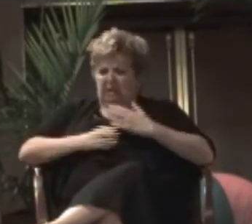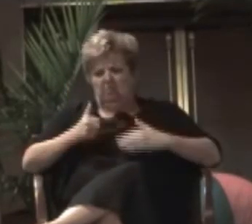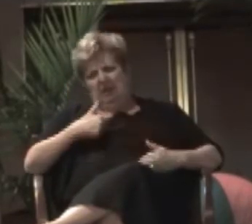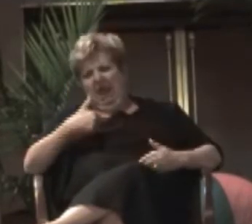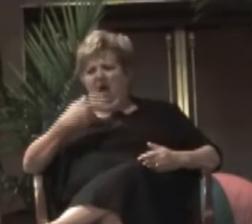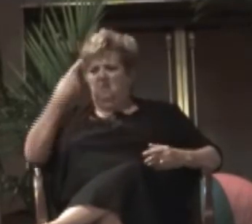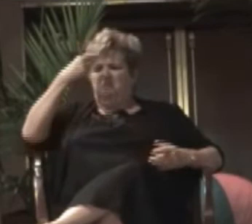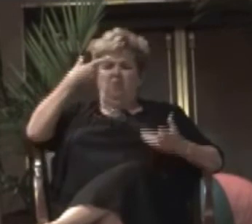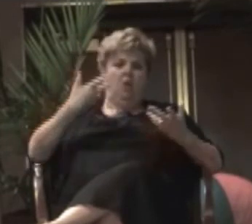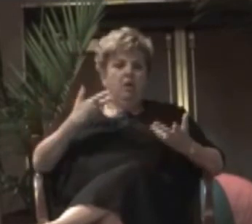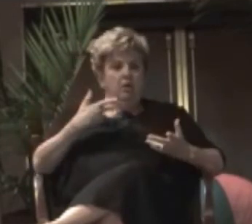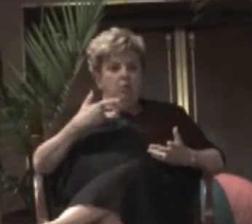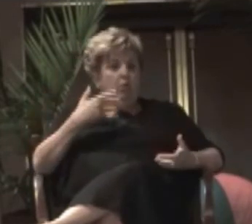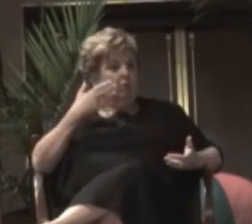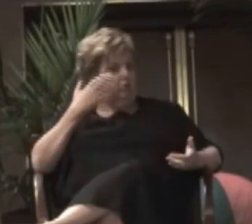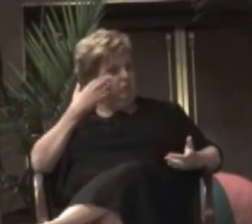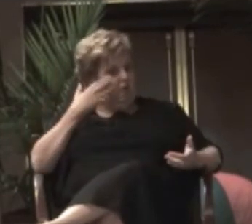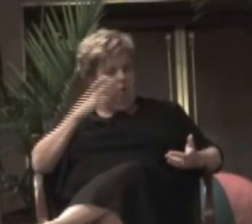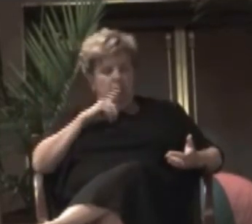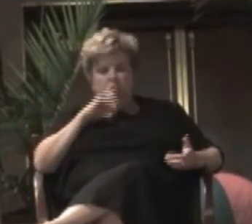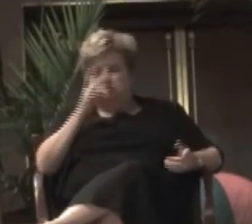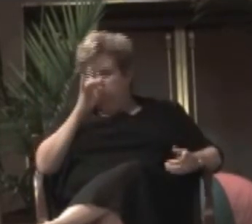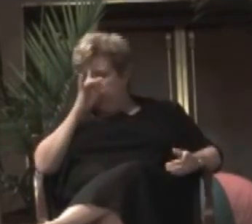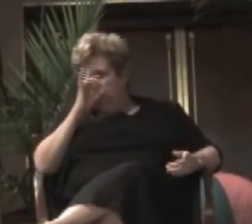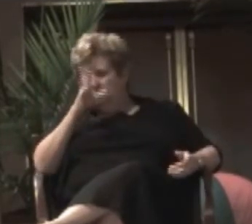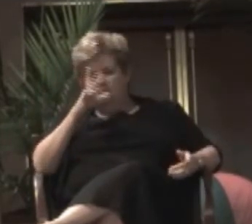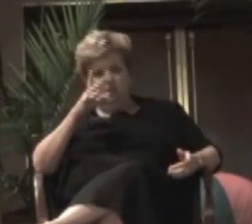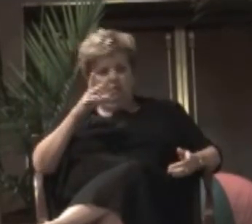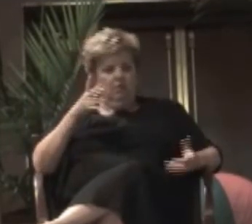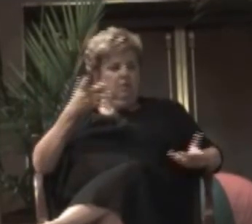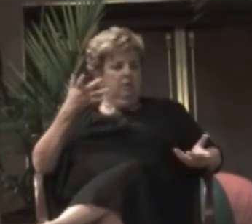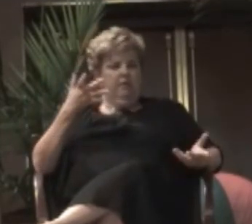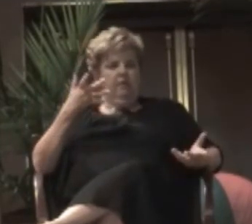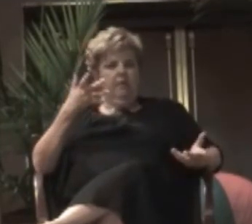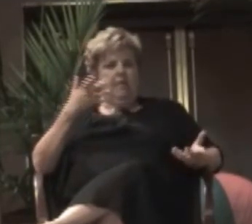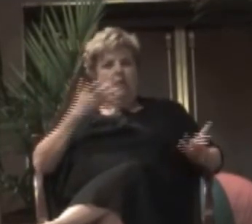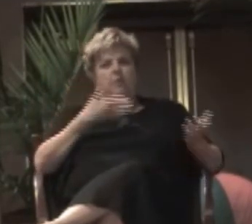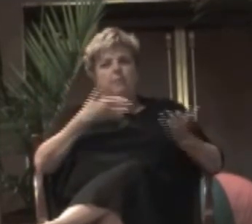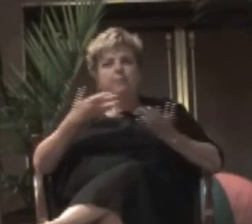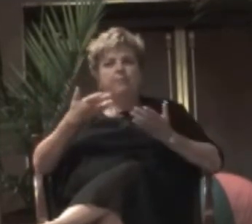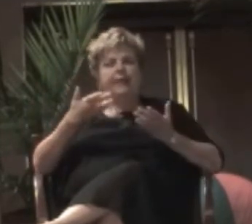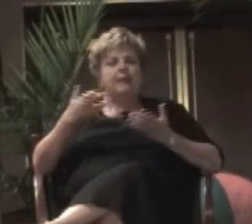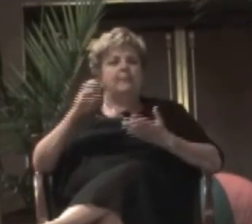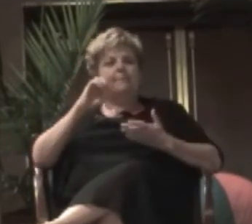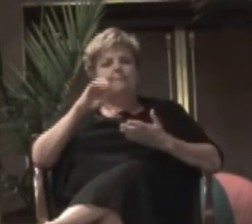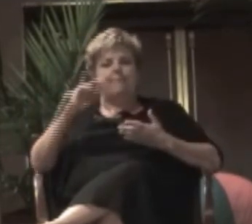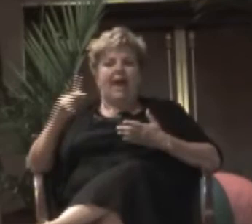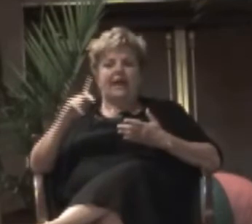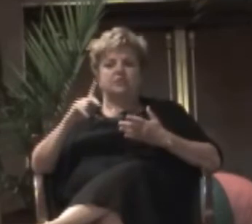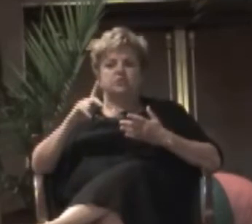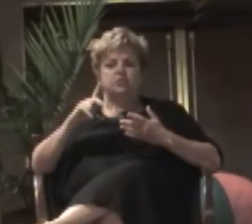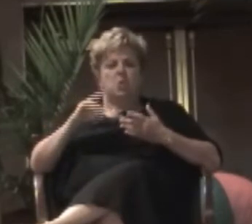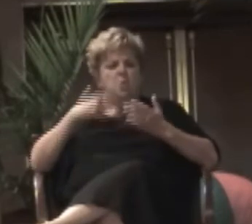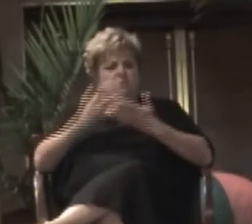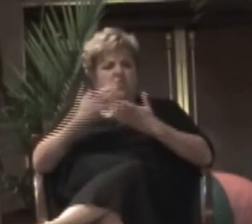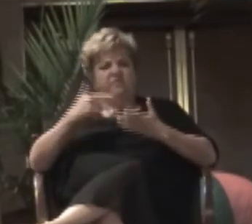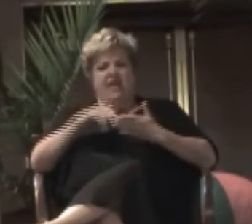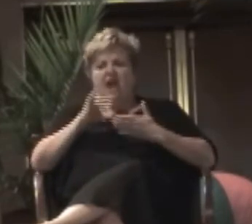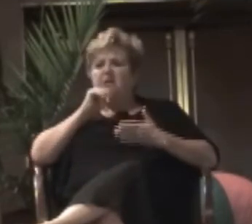and got me the next morning to take me back to declare me unfit, break my sword, and put me in the desert?